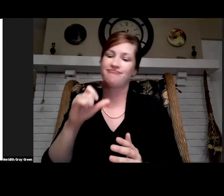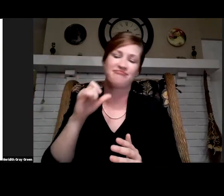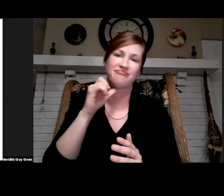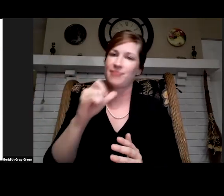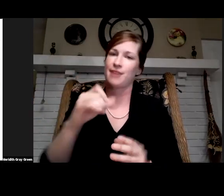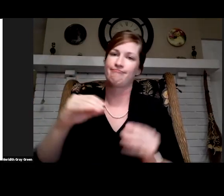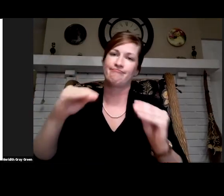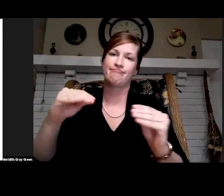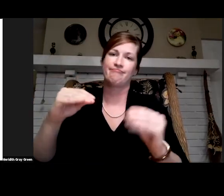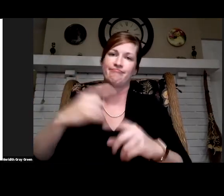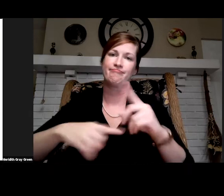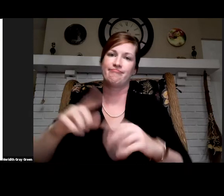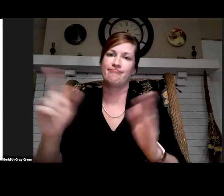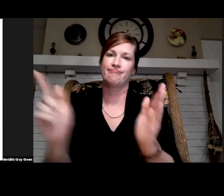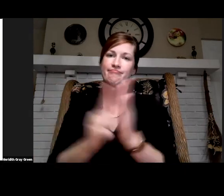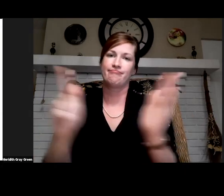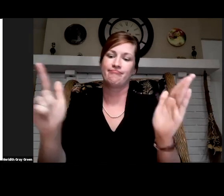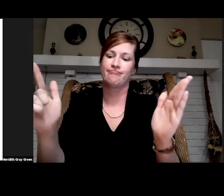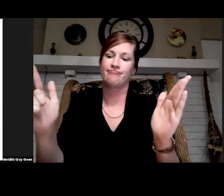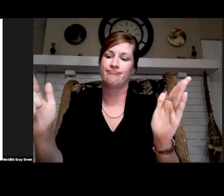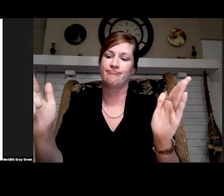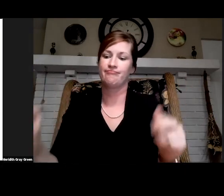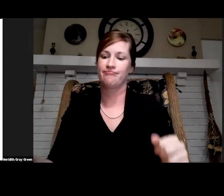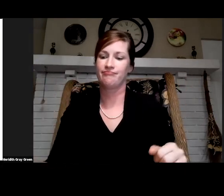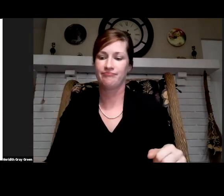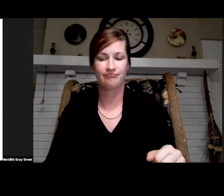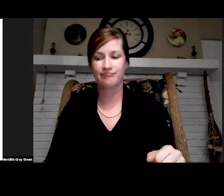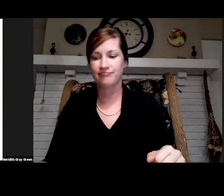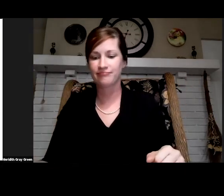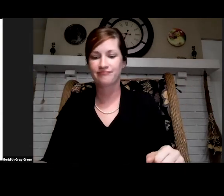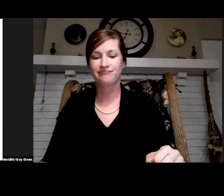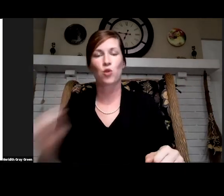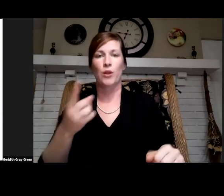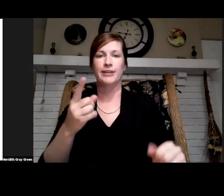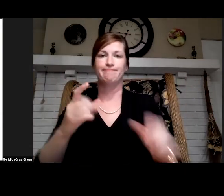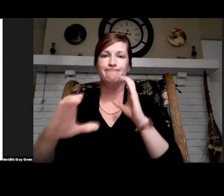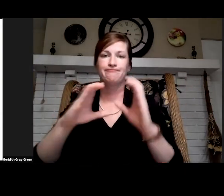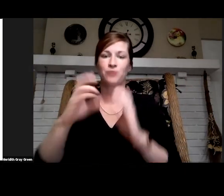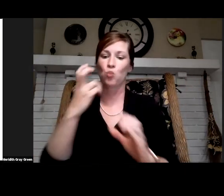ideology that deaf children should not be taught to sign.